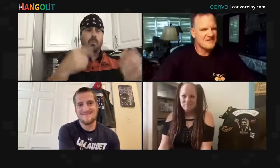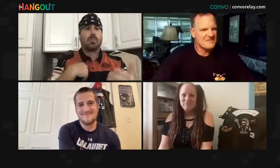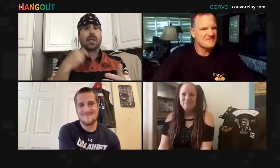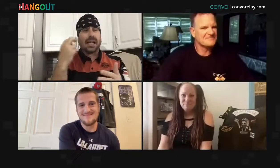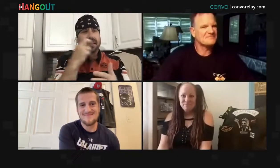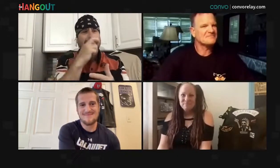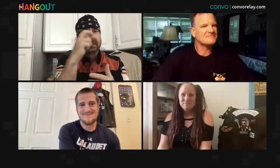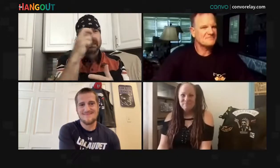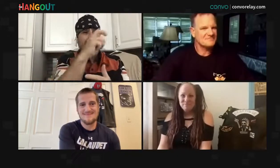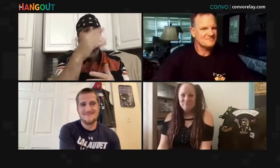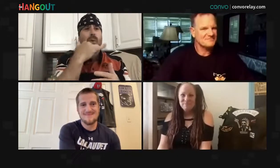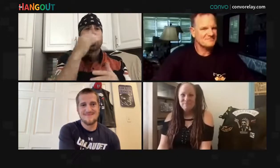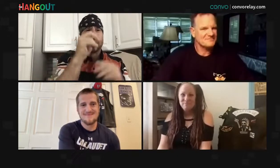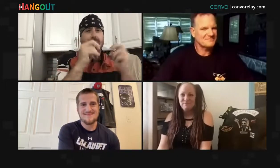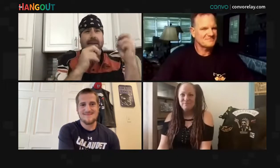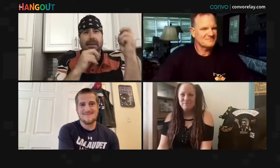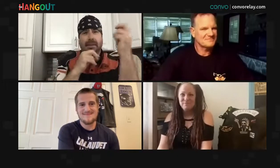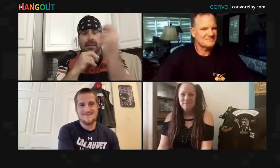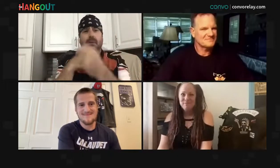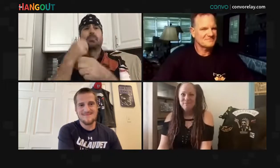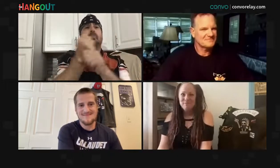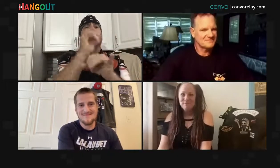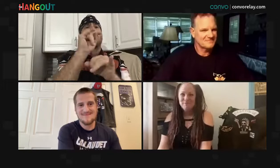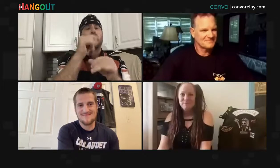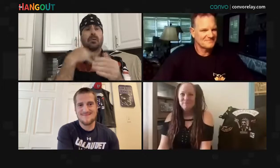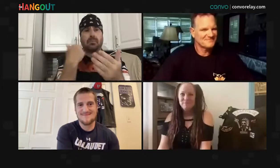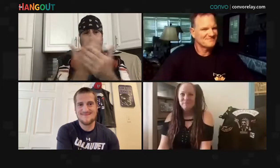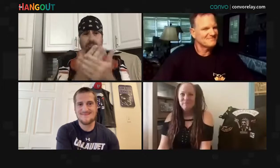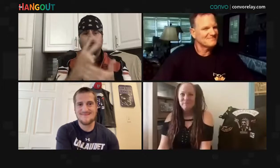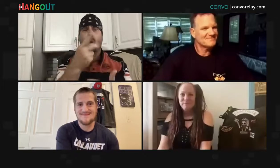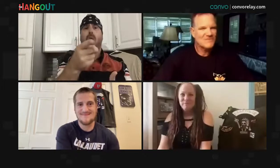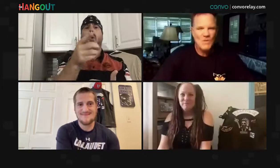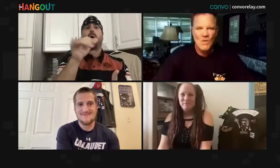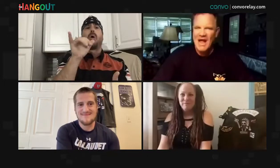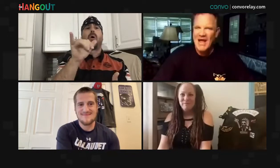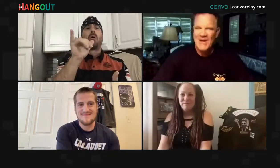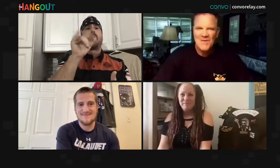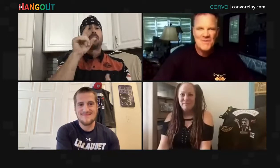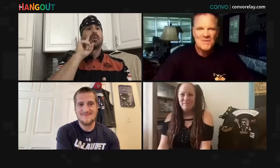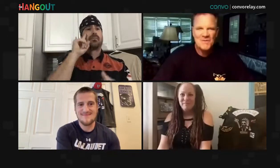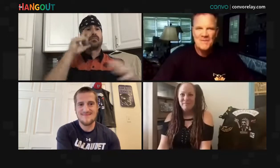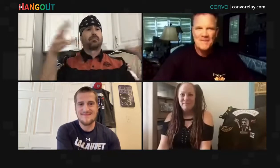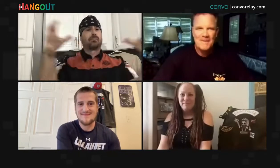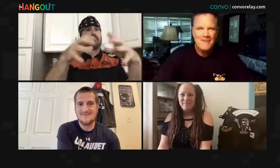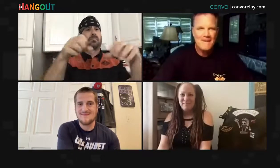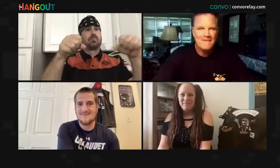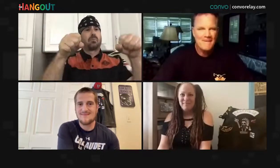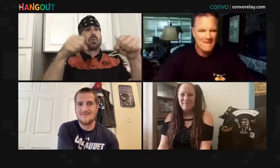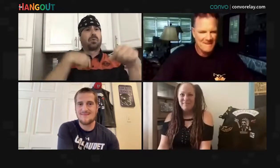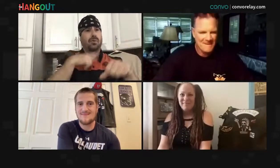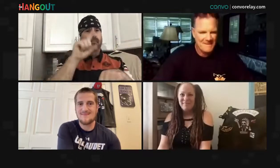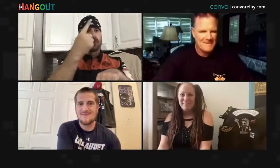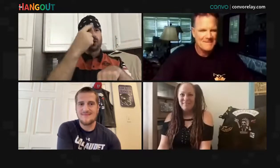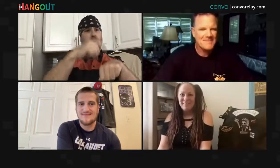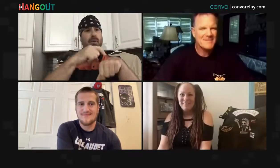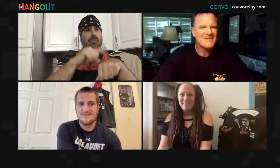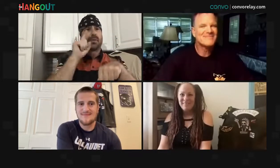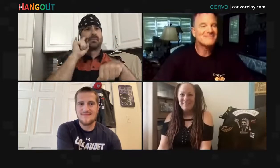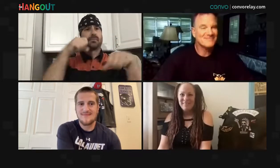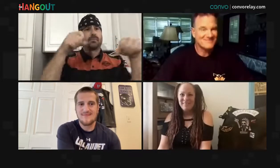those at the same time? So I went ahead and did my trip, and I made it. And I saw that there was a deaf get together